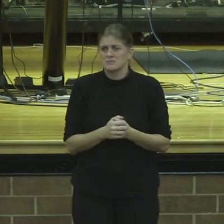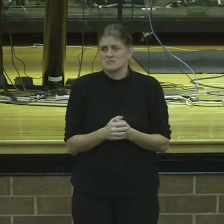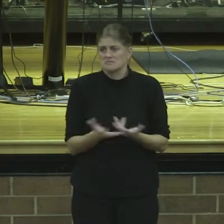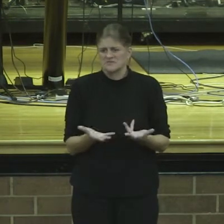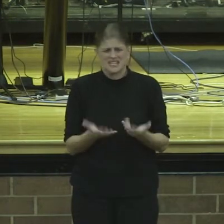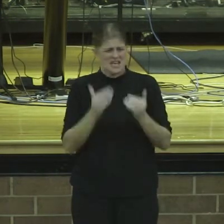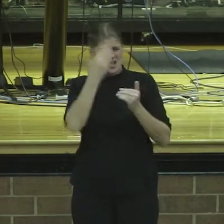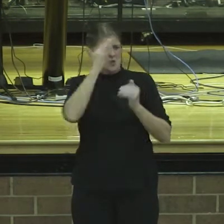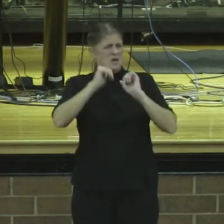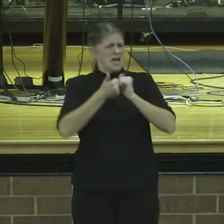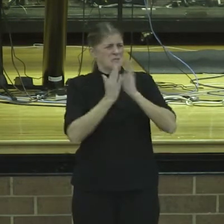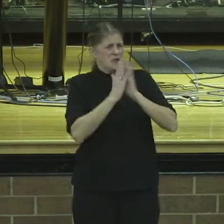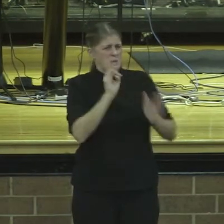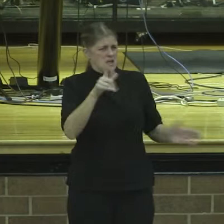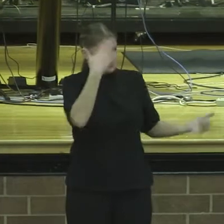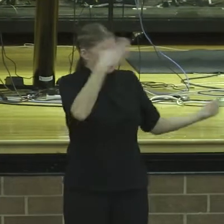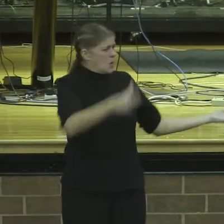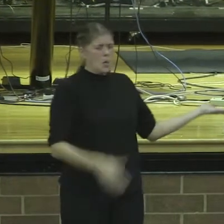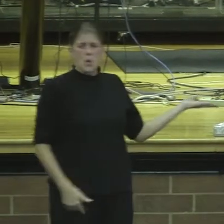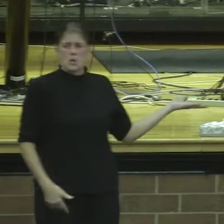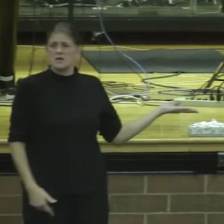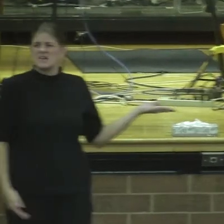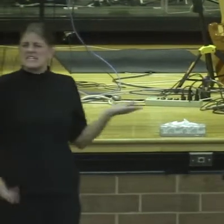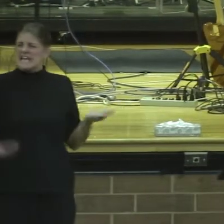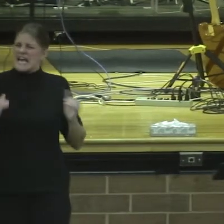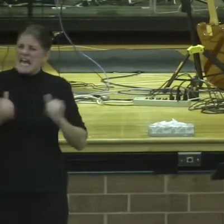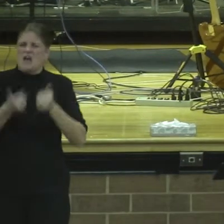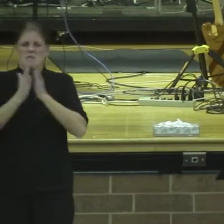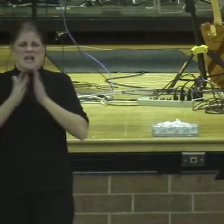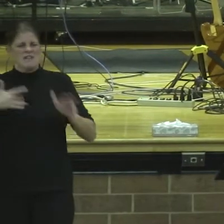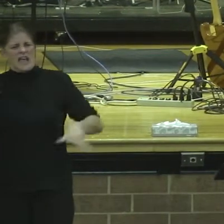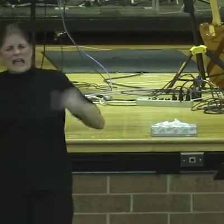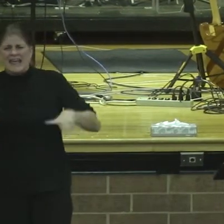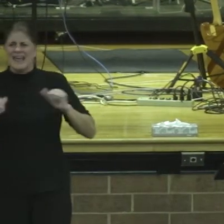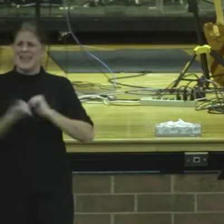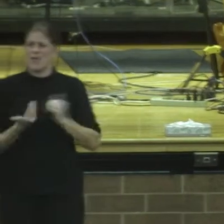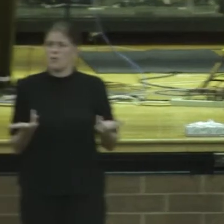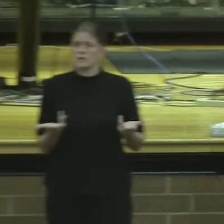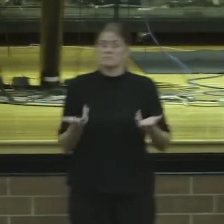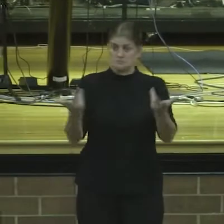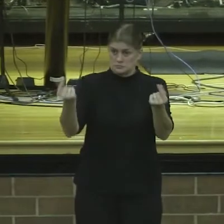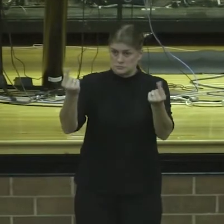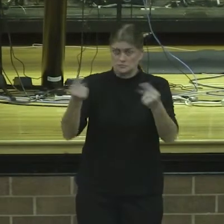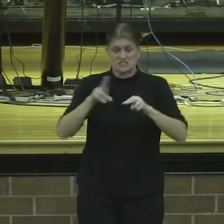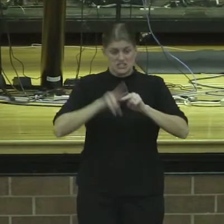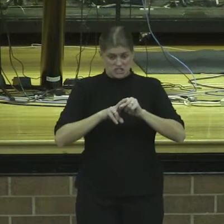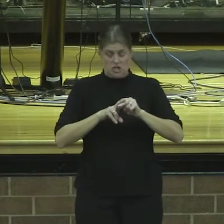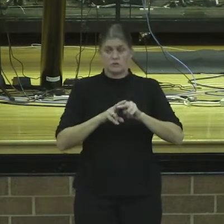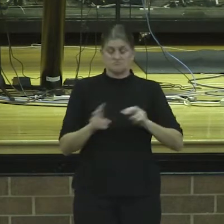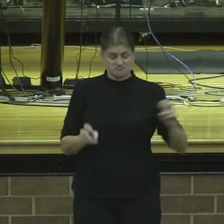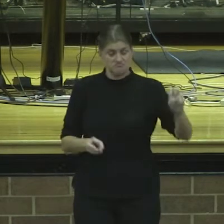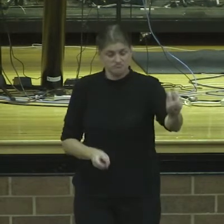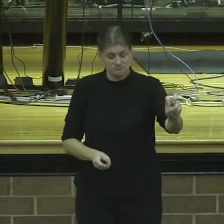You say, I don't know how to pray. I tell this to everybody that asks me this. How do I pray? Take a chair, put it into a